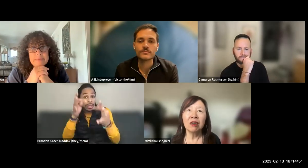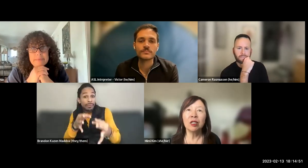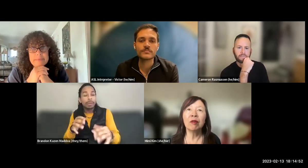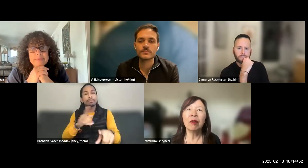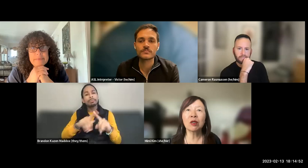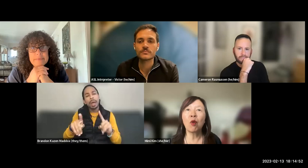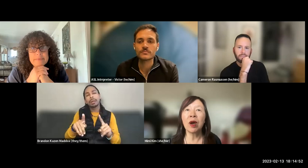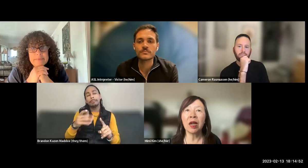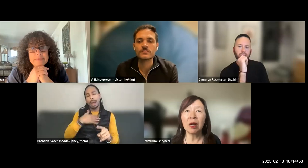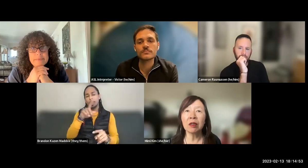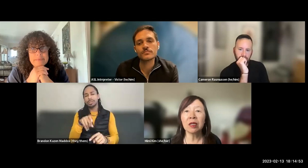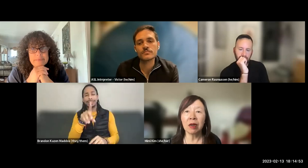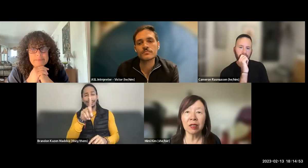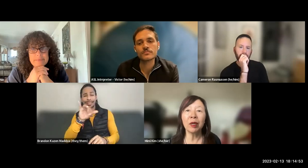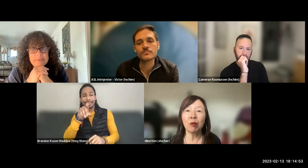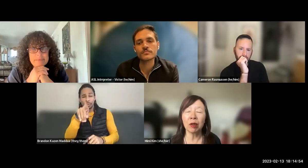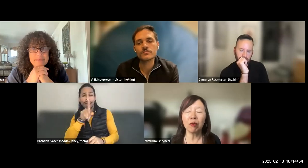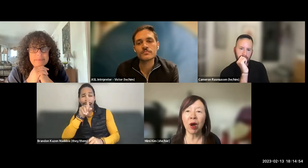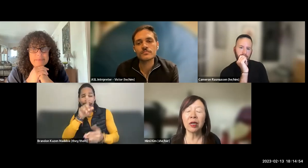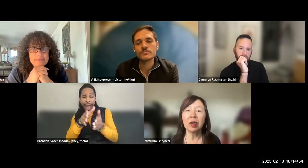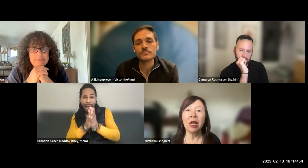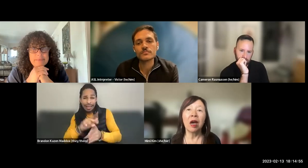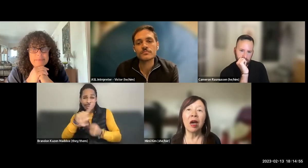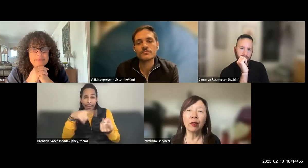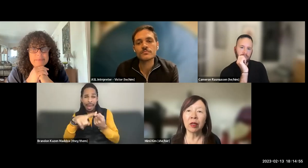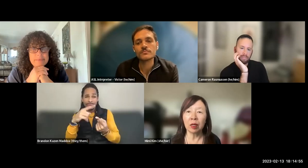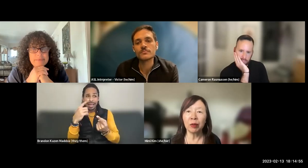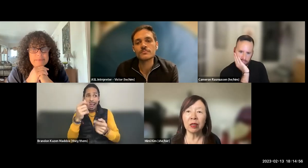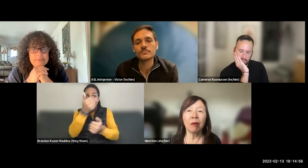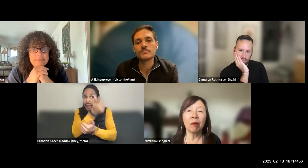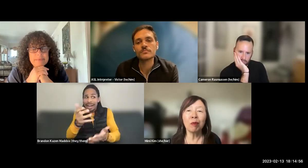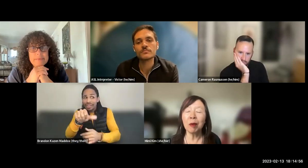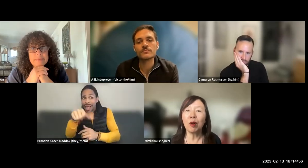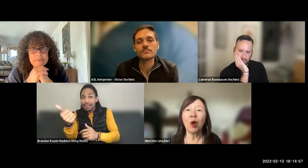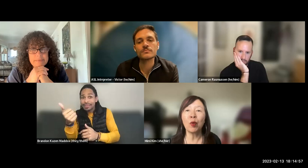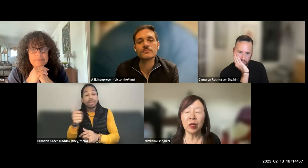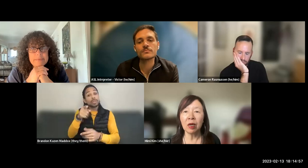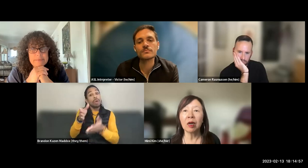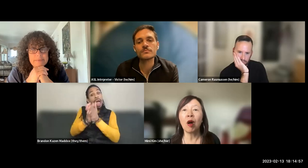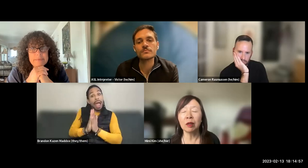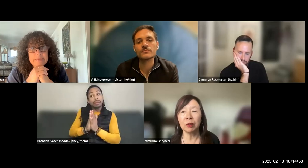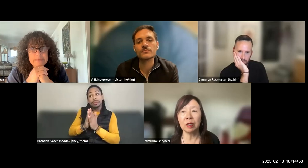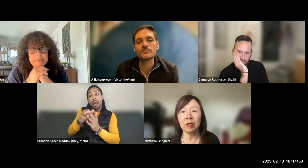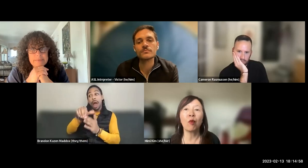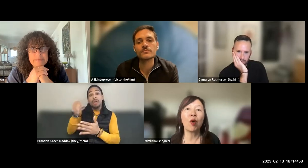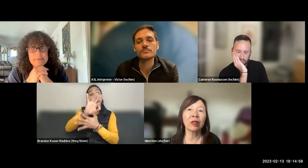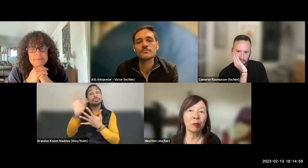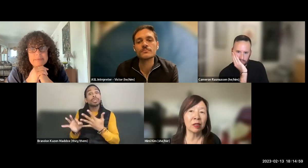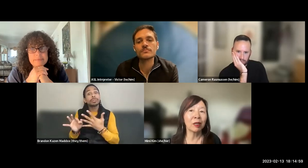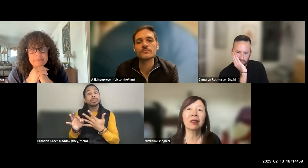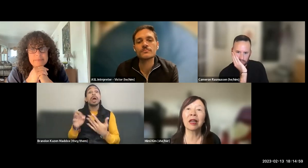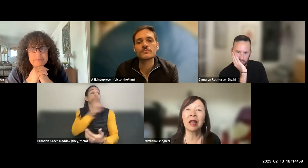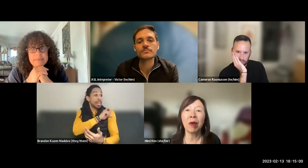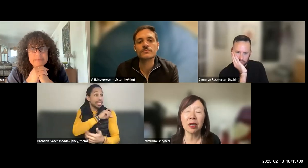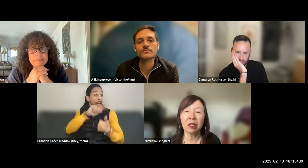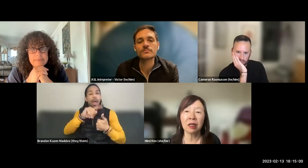else? Did you ask what else somebody would have wanted other than the police? Most people only call the police or want the